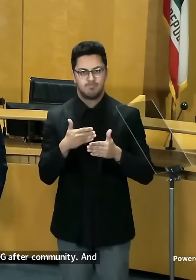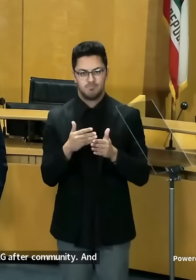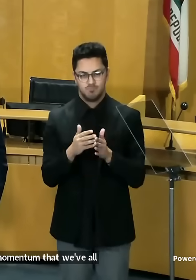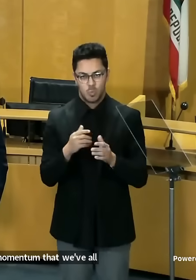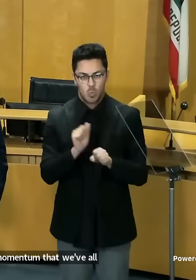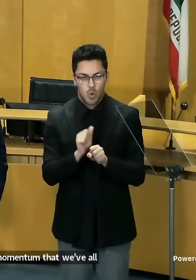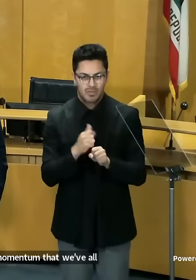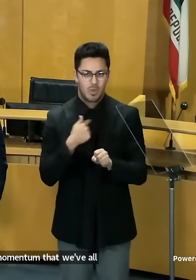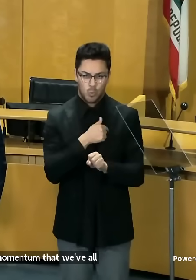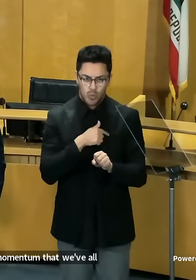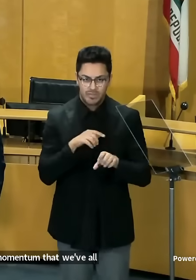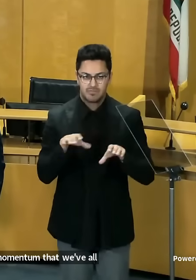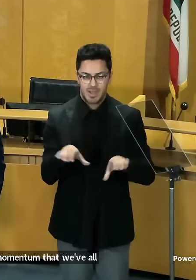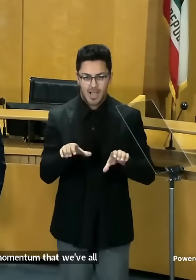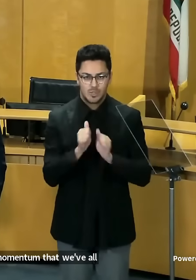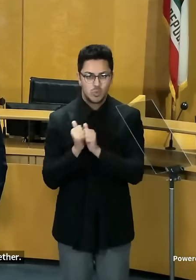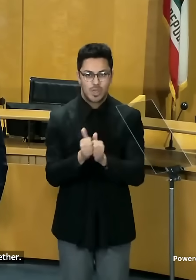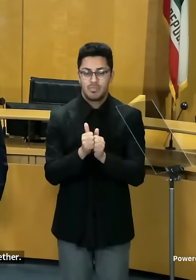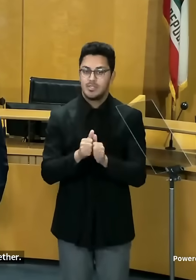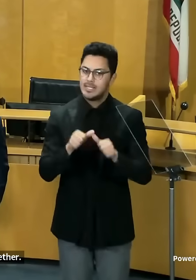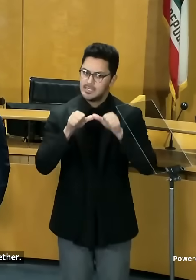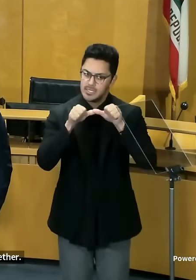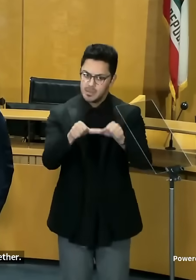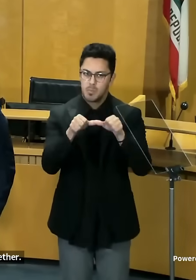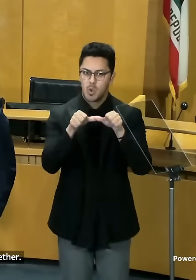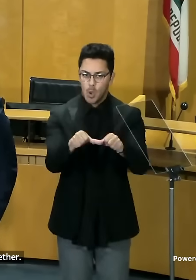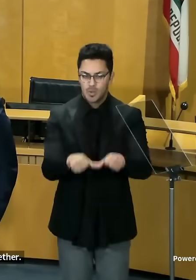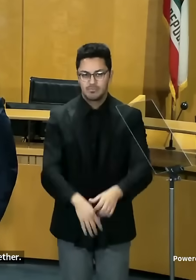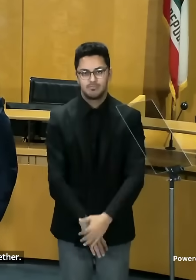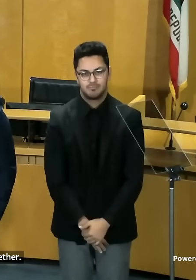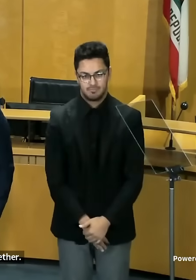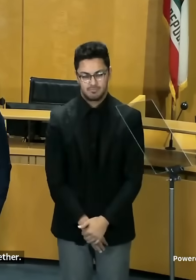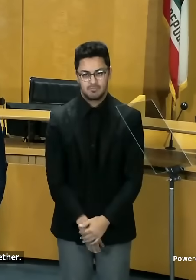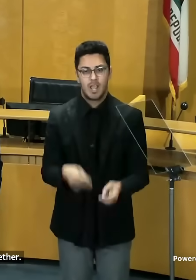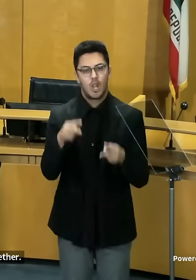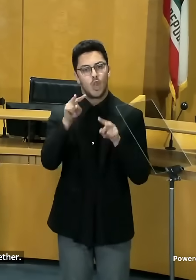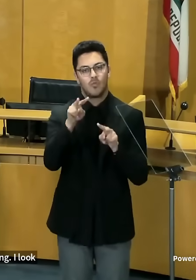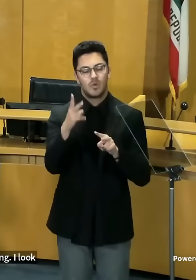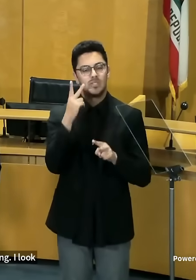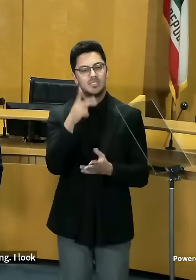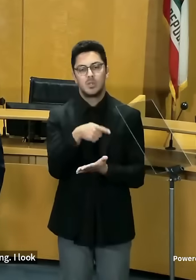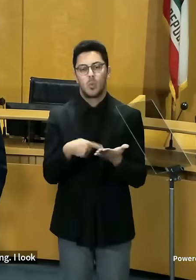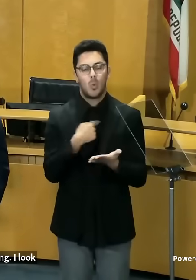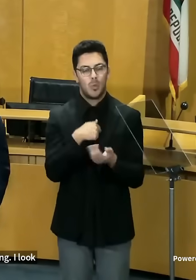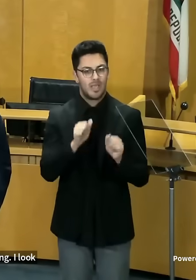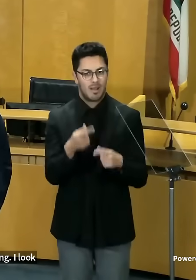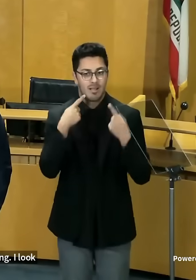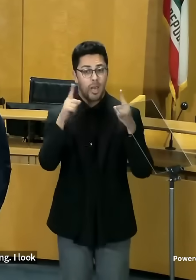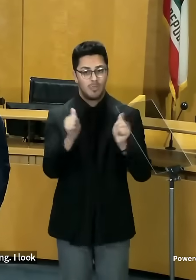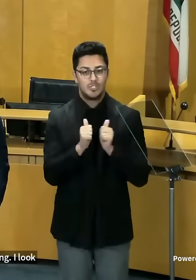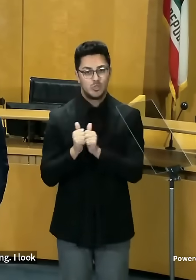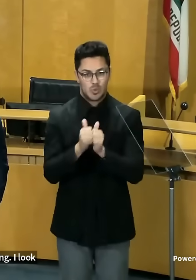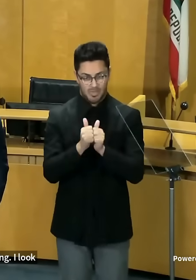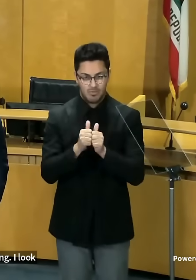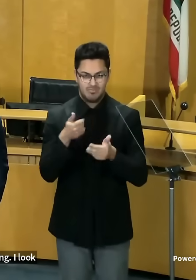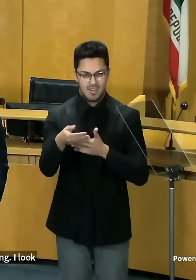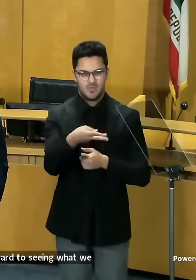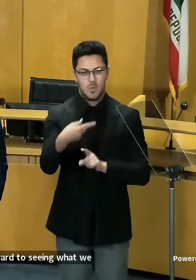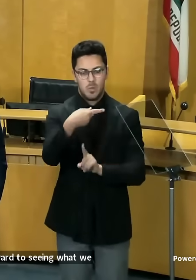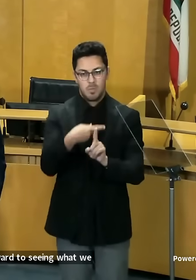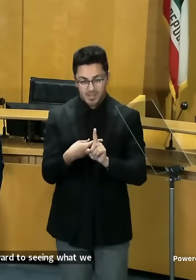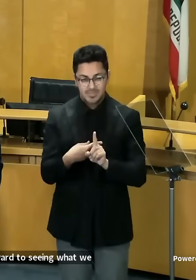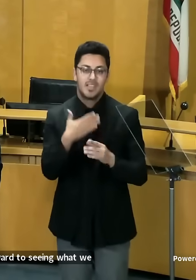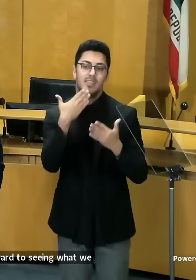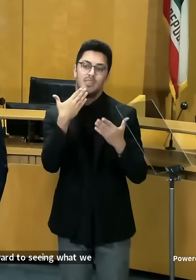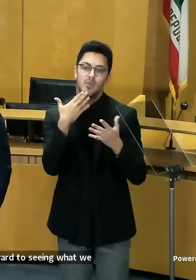together. Let's keep this going. I look forward to seeing what we can all accomplish together in the months ahead.